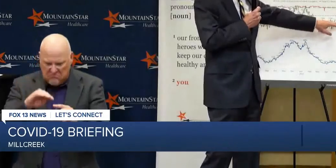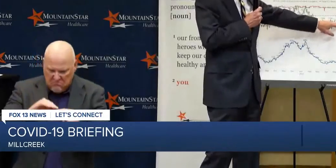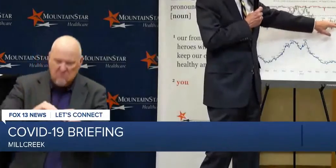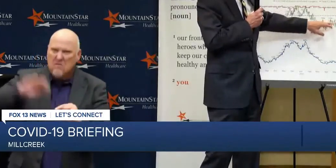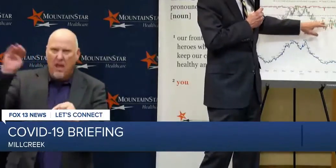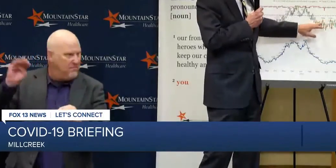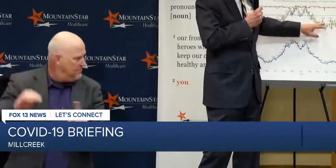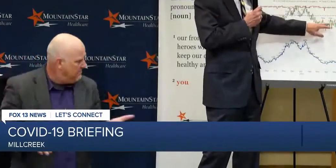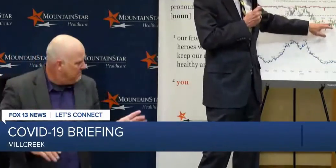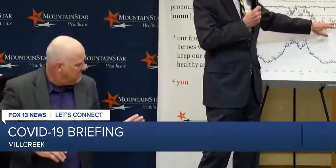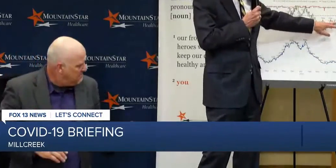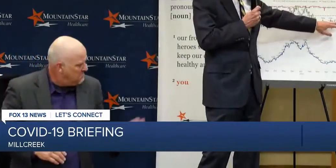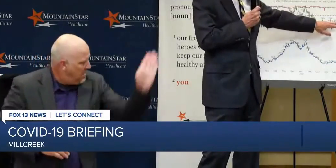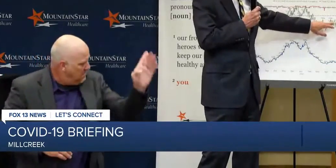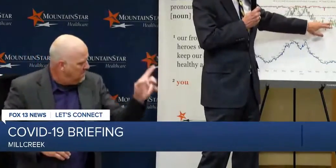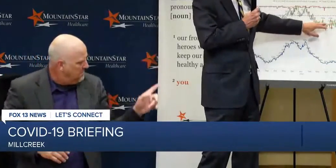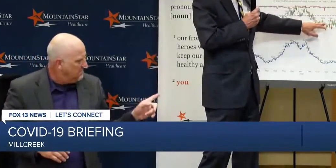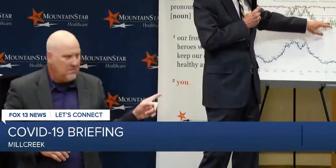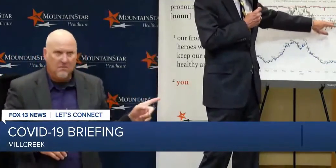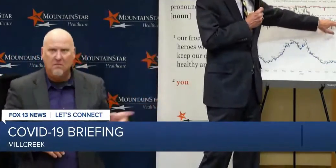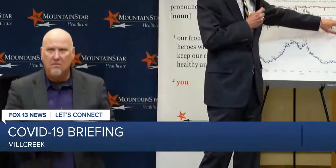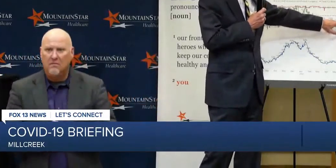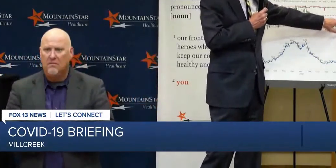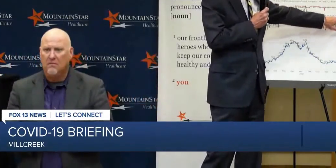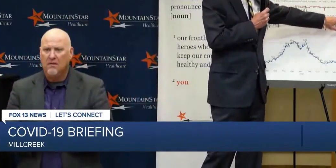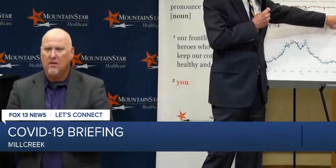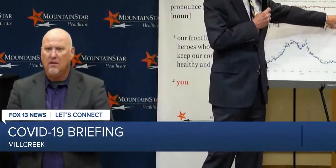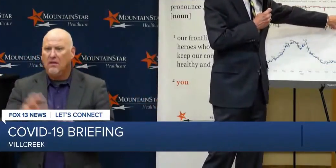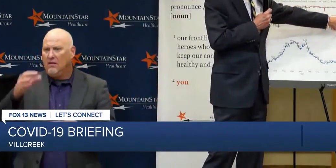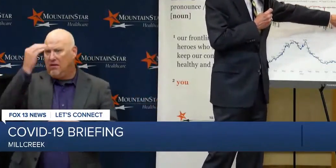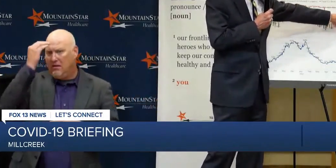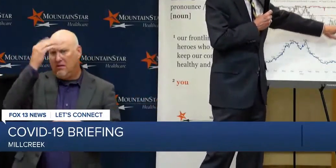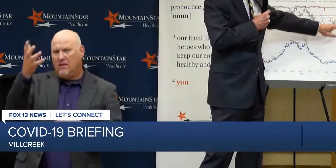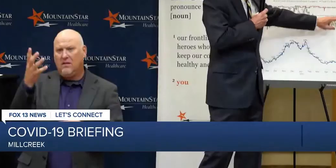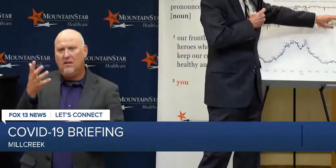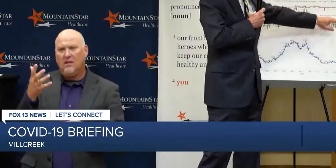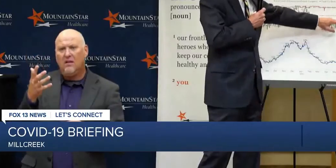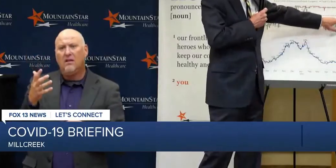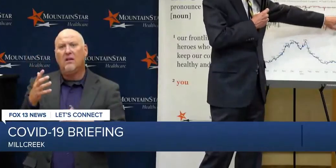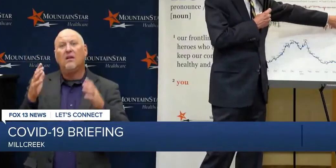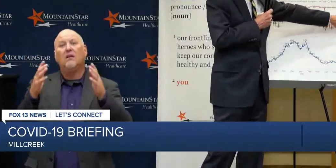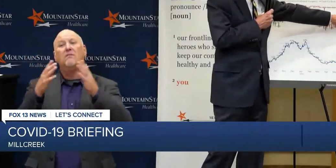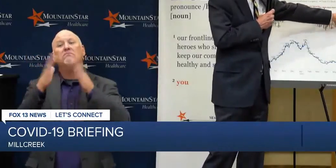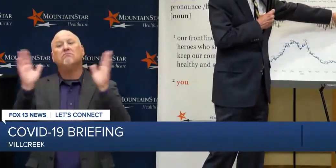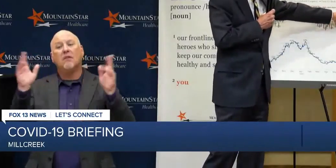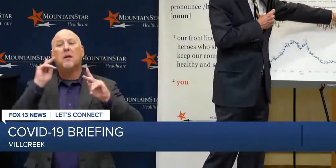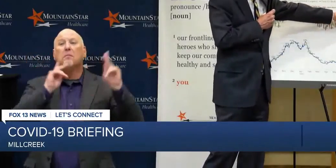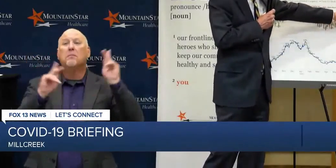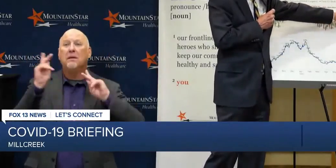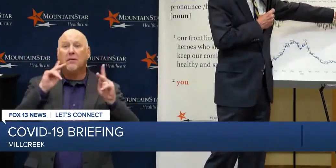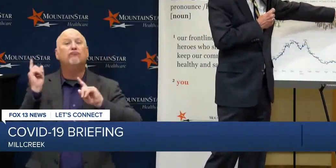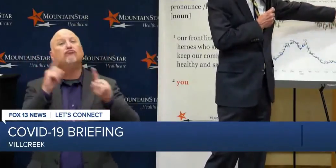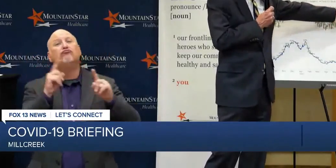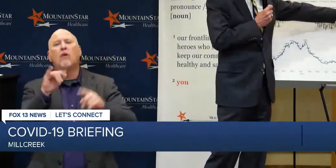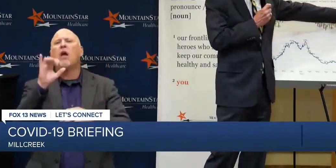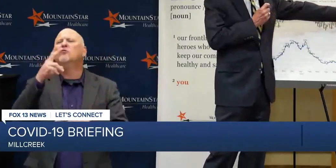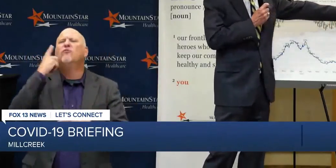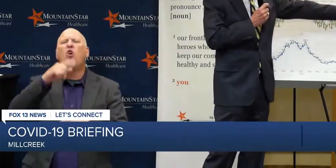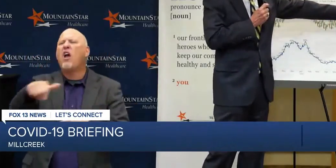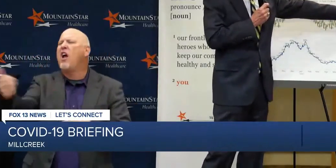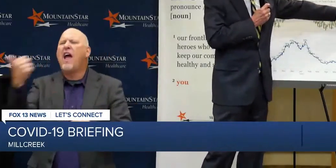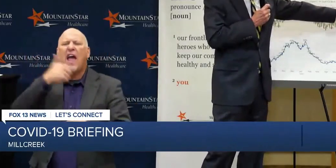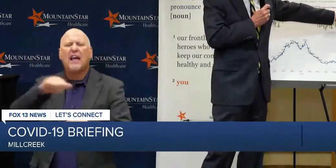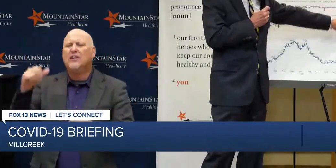occupancy hovers around 70% and goes up now to